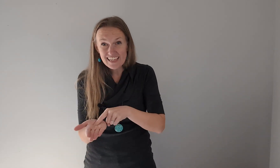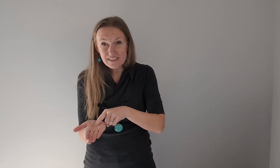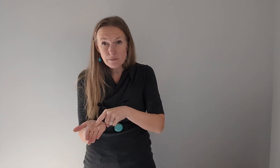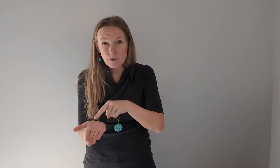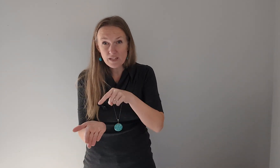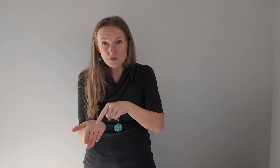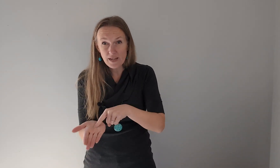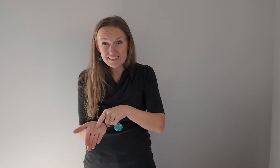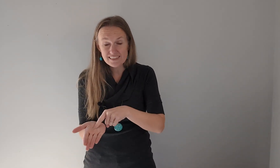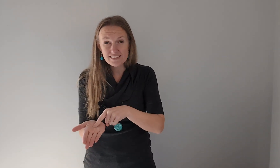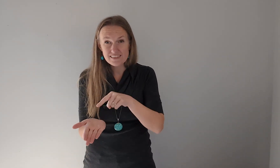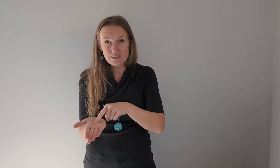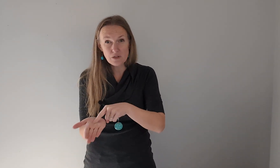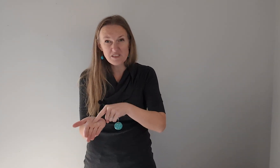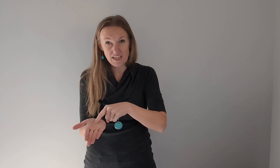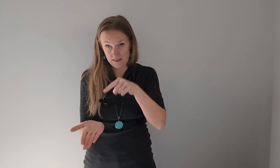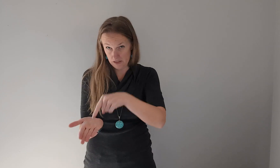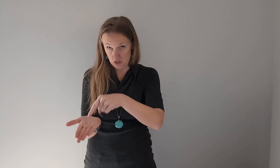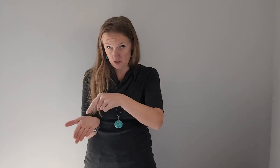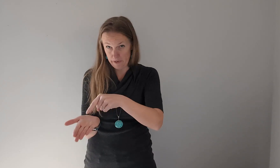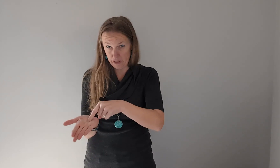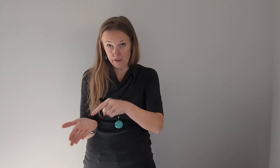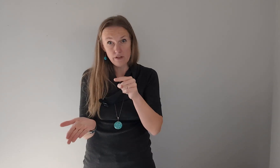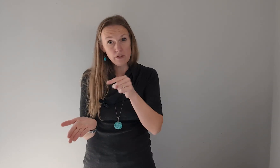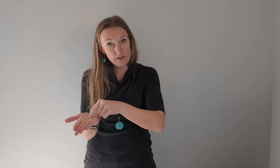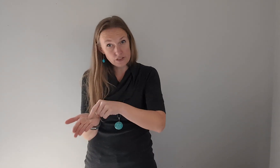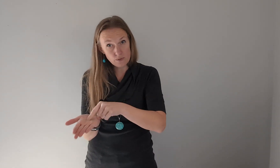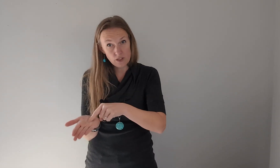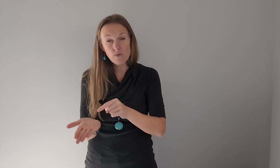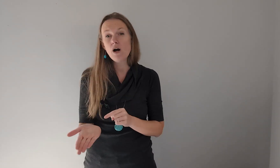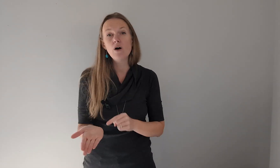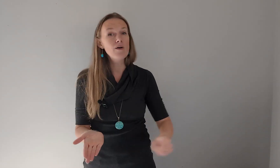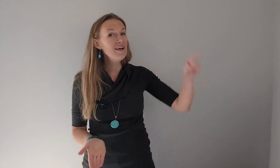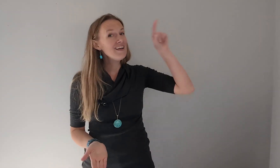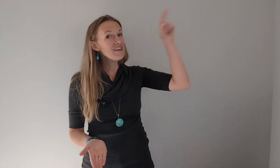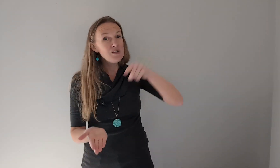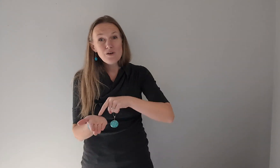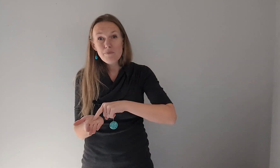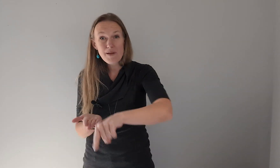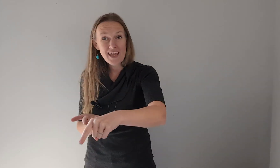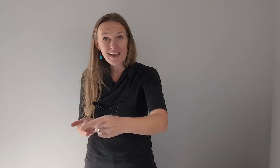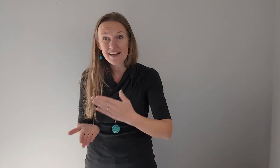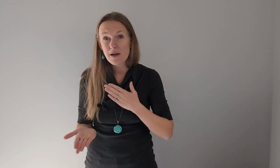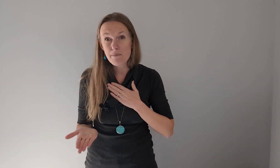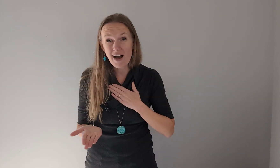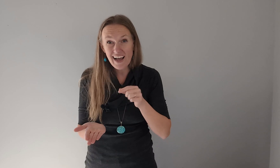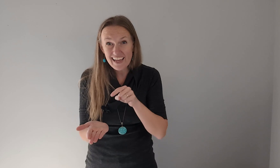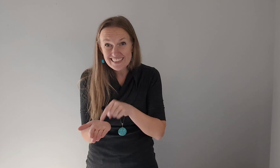Okay? You're pointing twice. It's almost like this is the bill. This is what you owe. You paid my